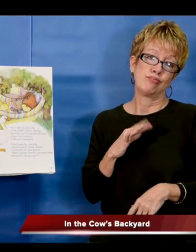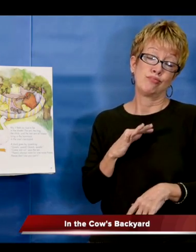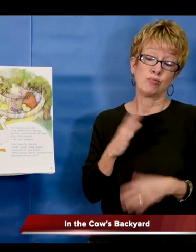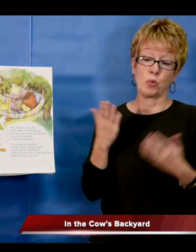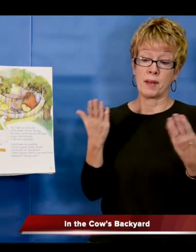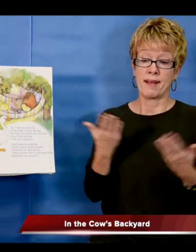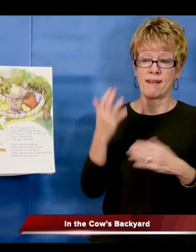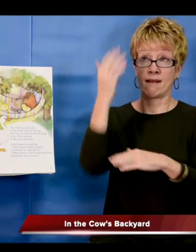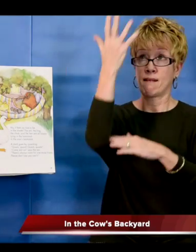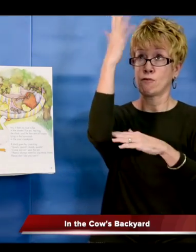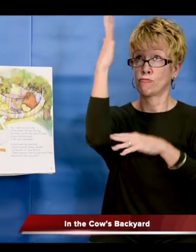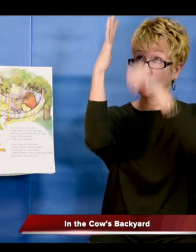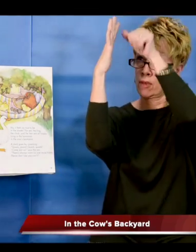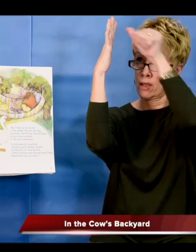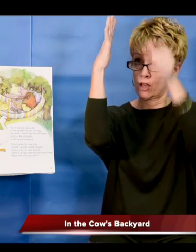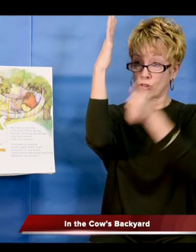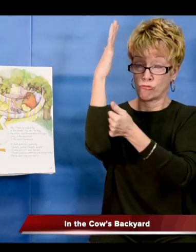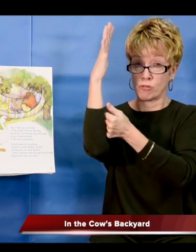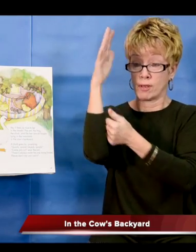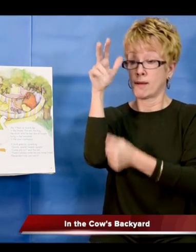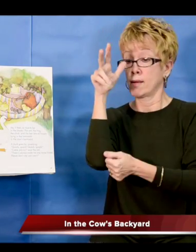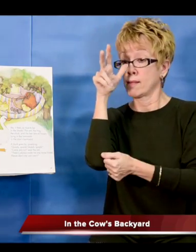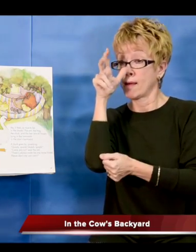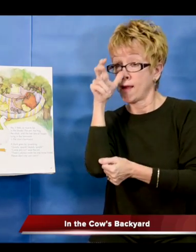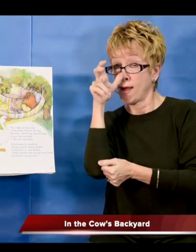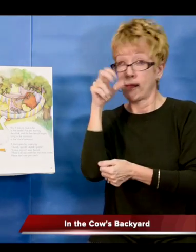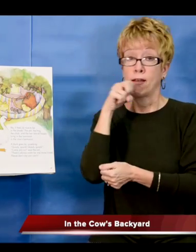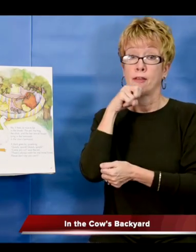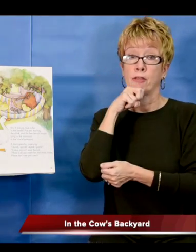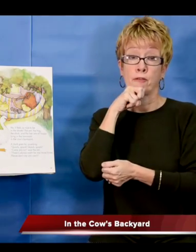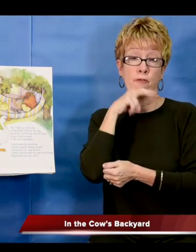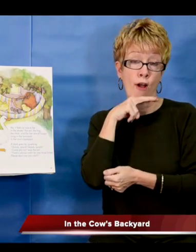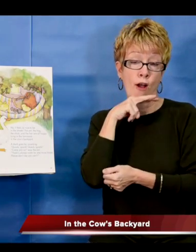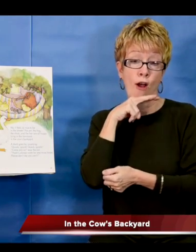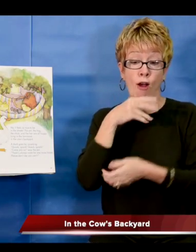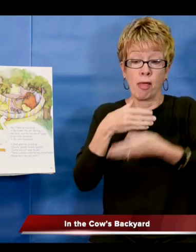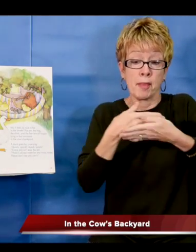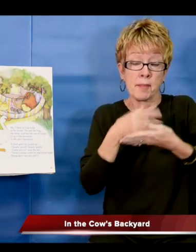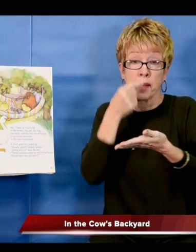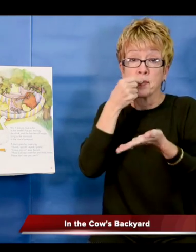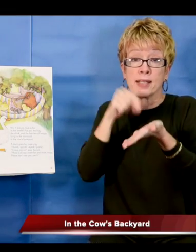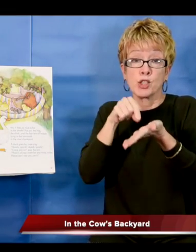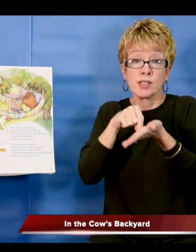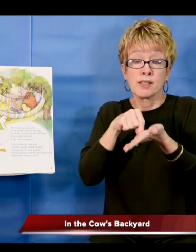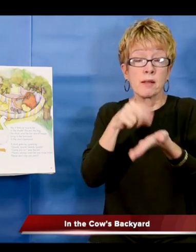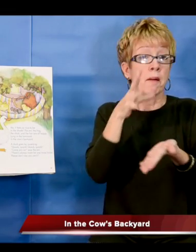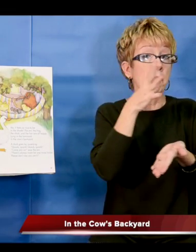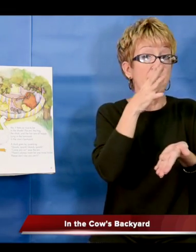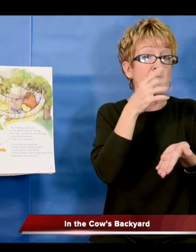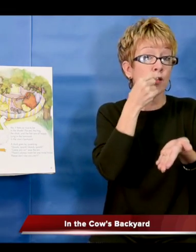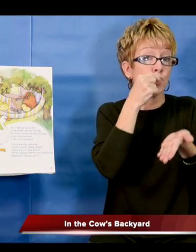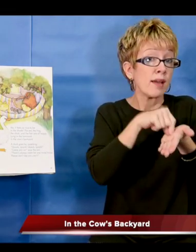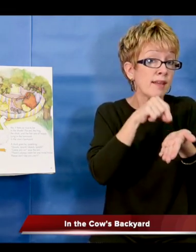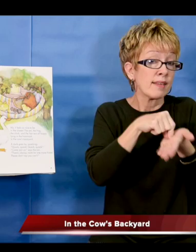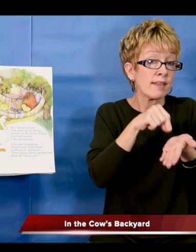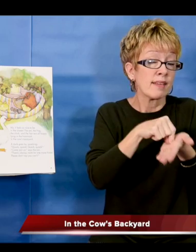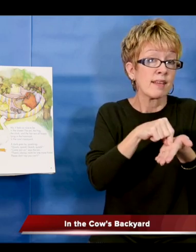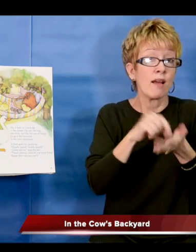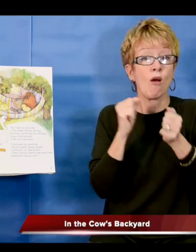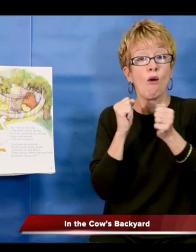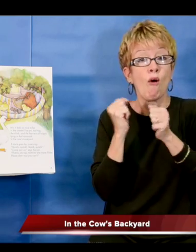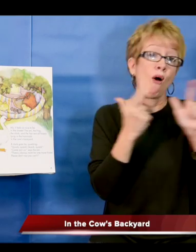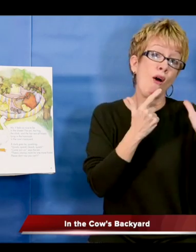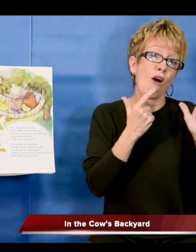in the shade. The ant, the frog, the chick, and the hen are